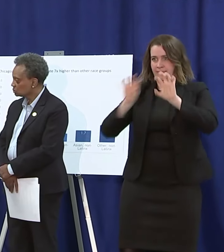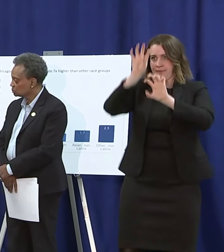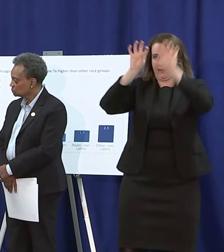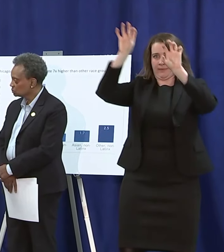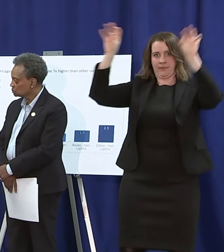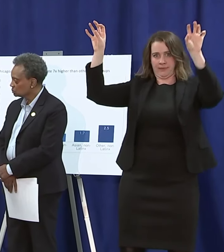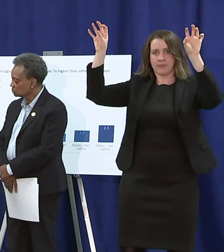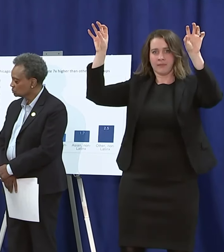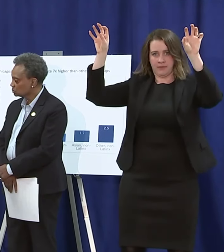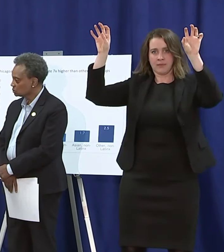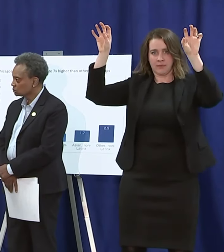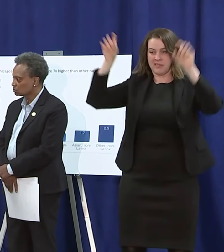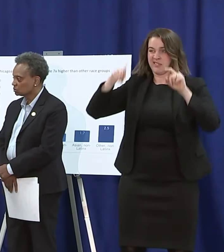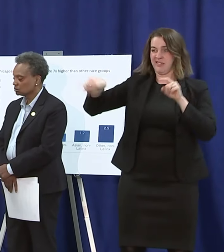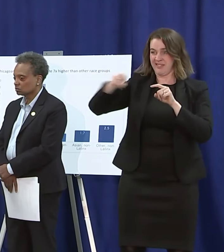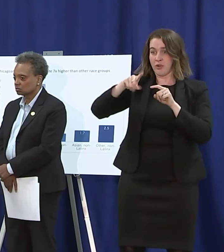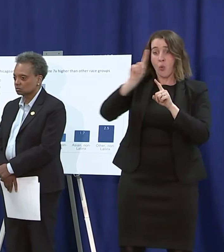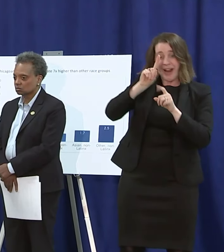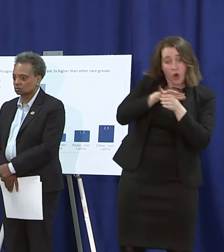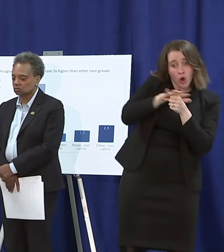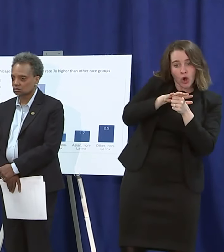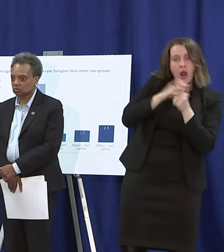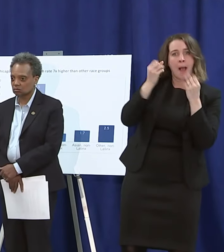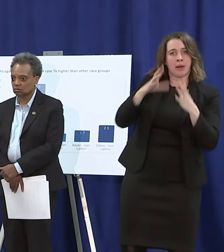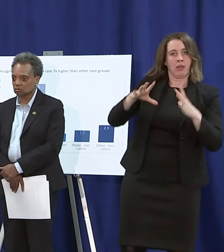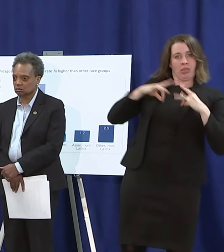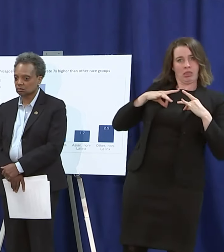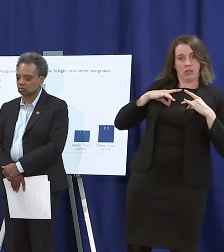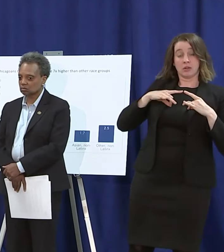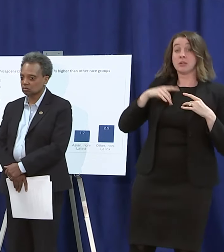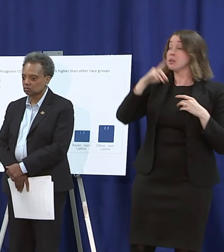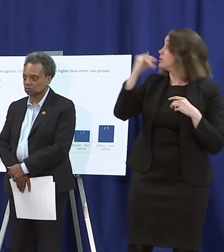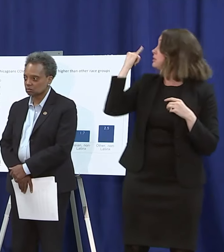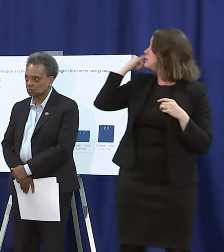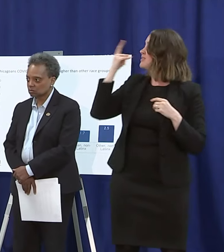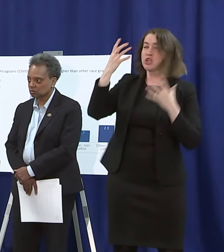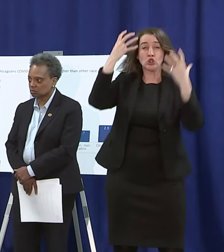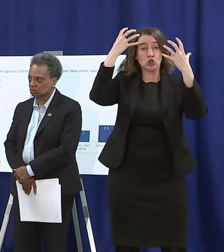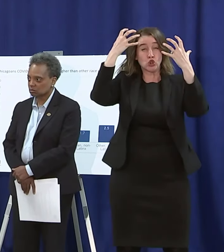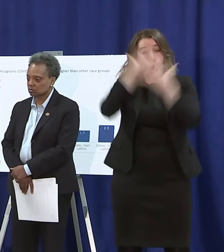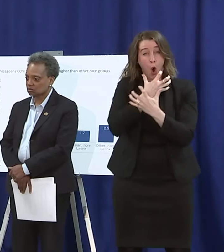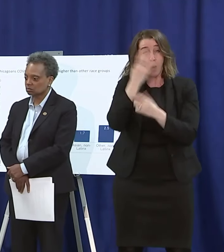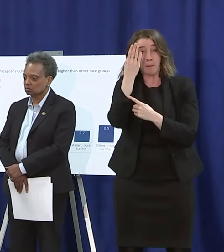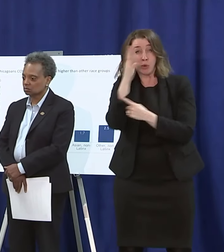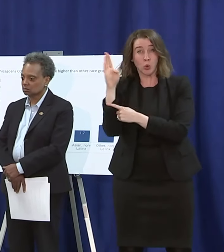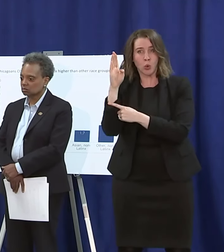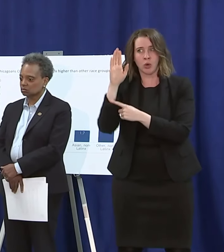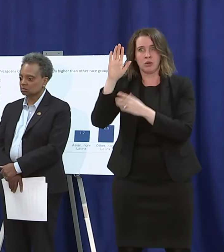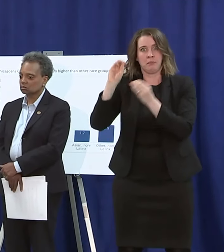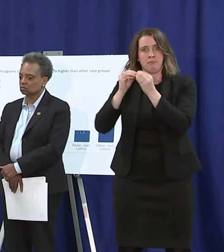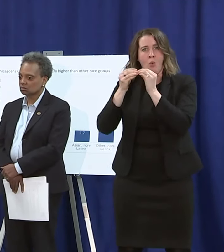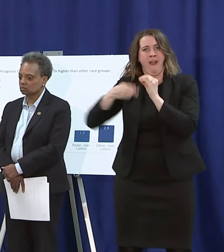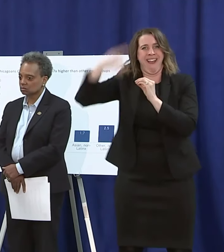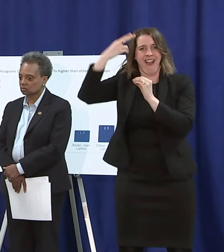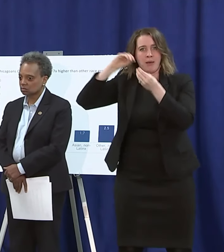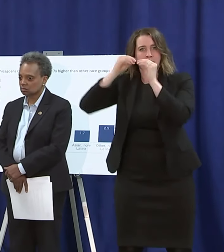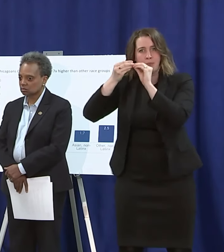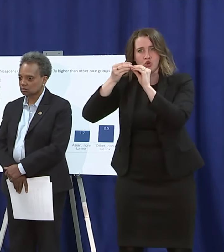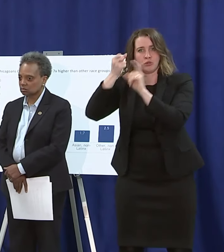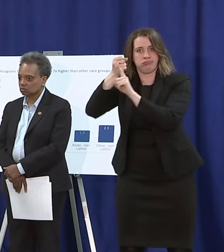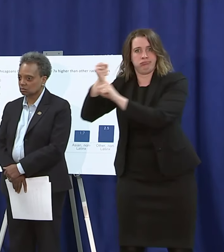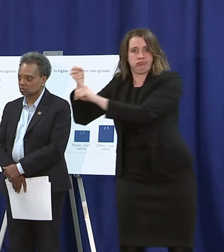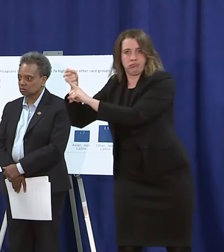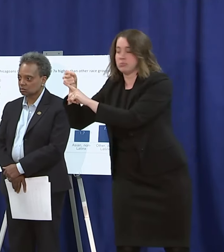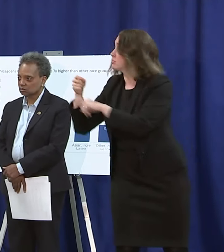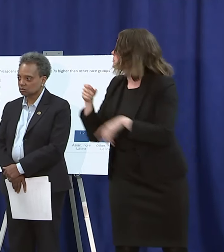been diagnosed with COVID-19. And the darker represents more individuals. So you can see that down in the